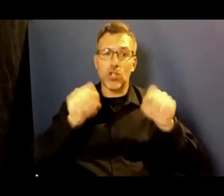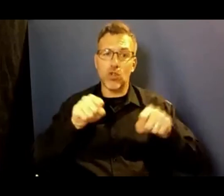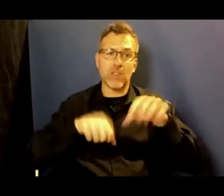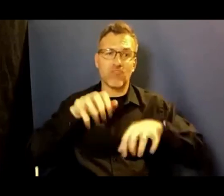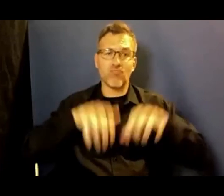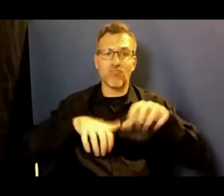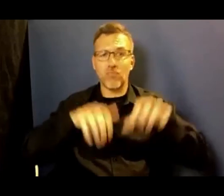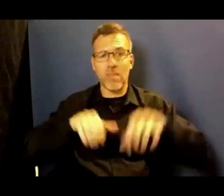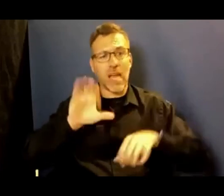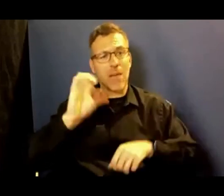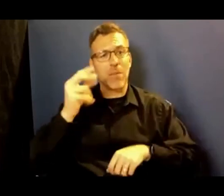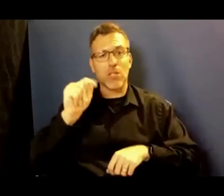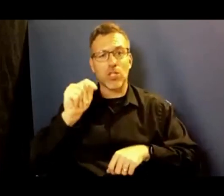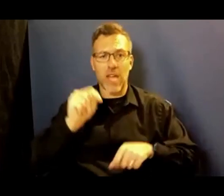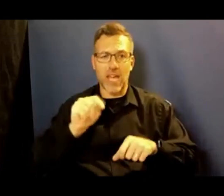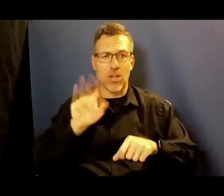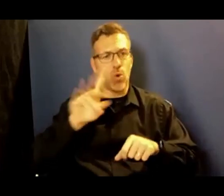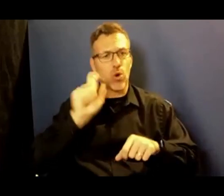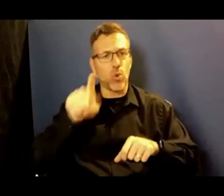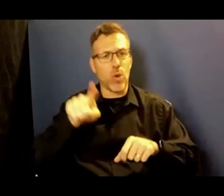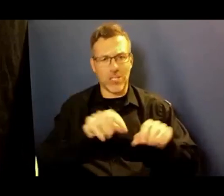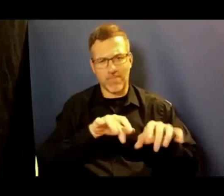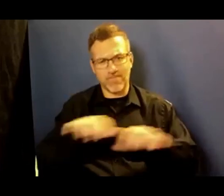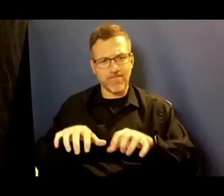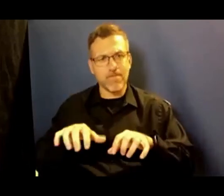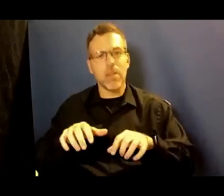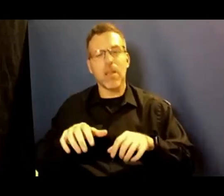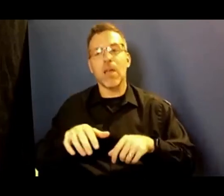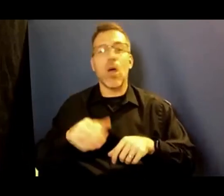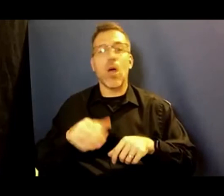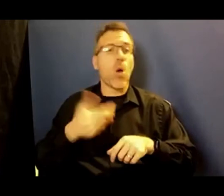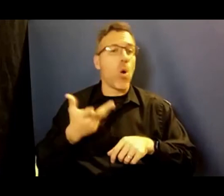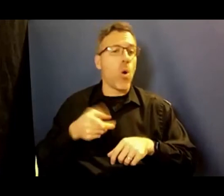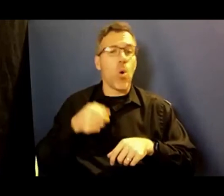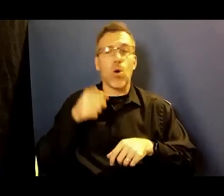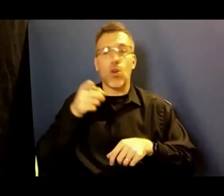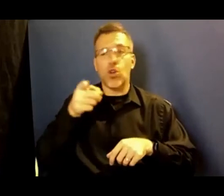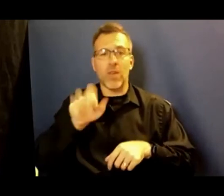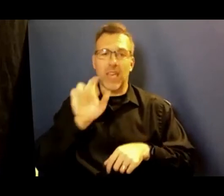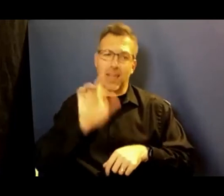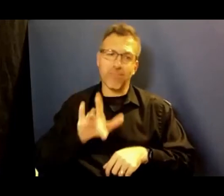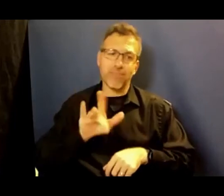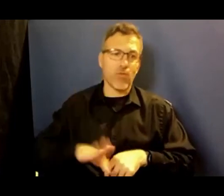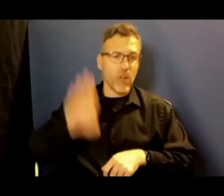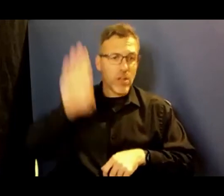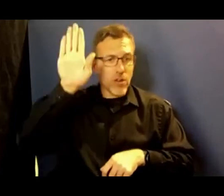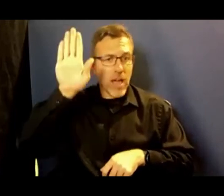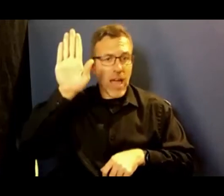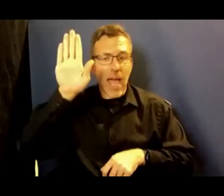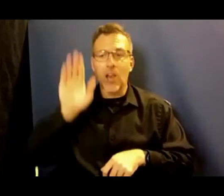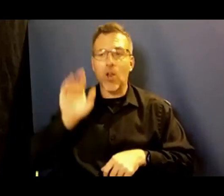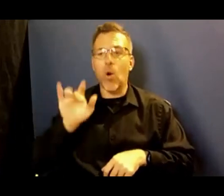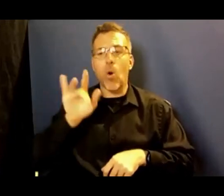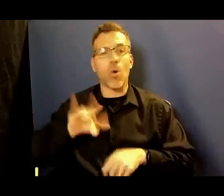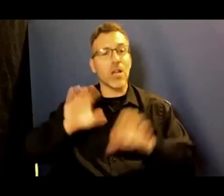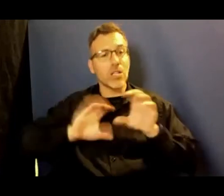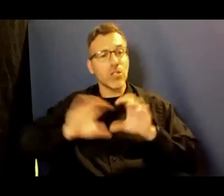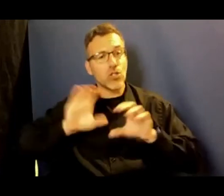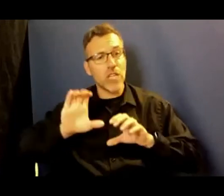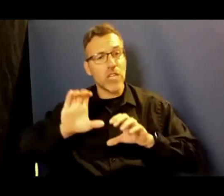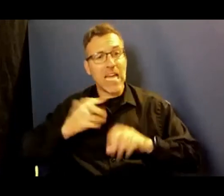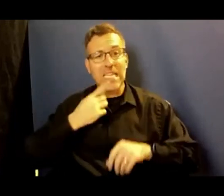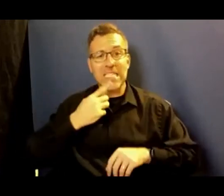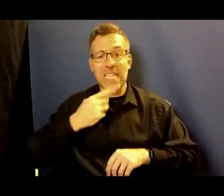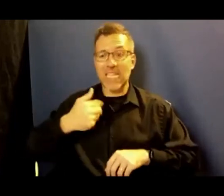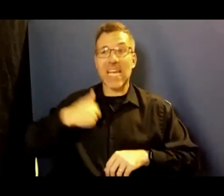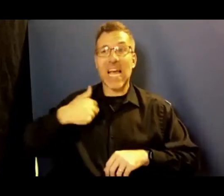ask the question directly, just put in the chat, I have a question, or raise your hand and we will call on you and let you turn on your video